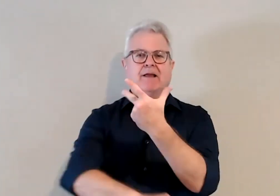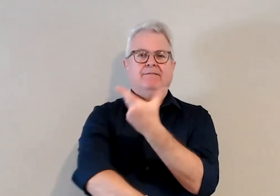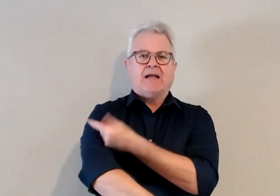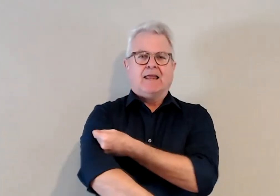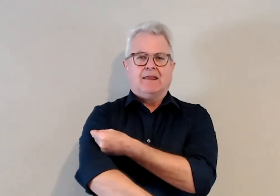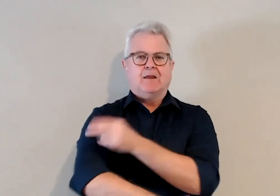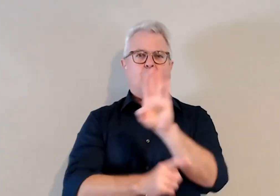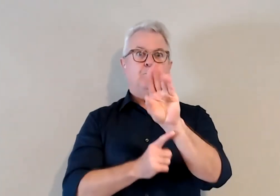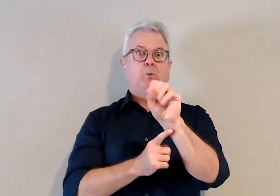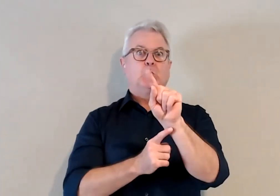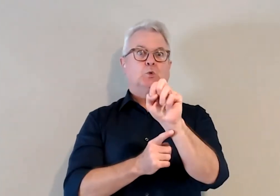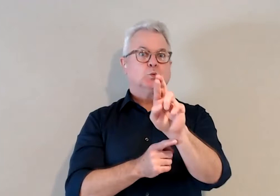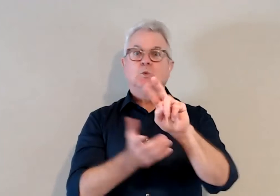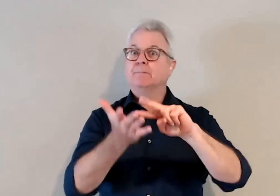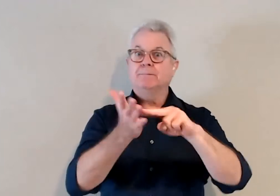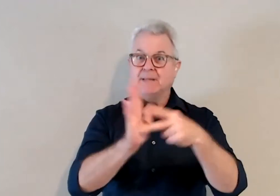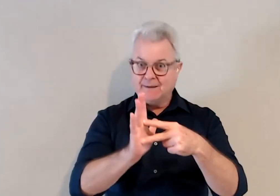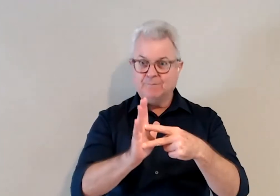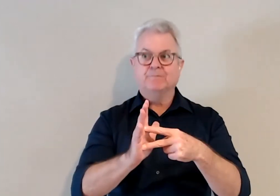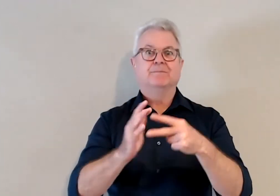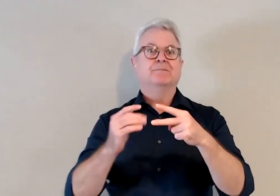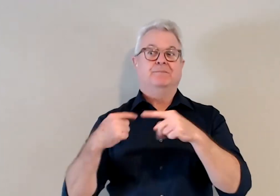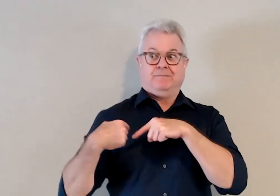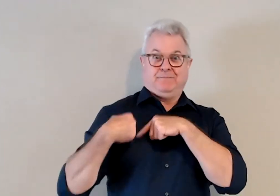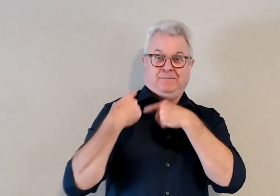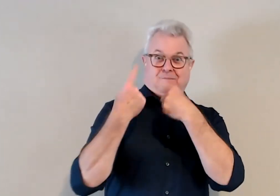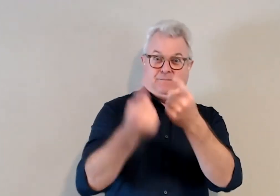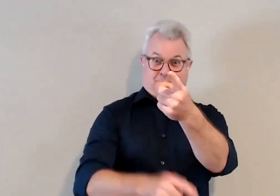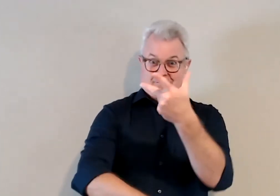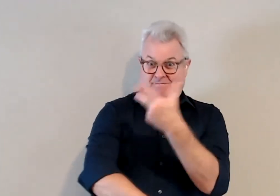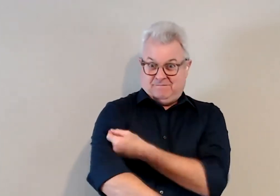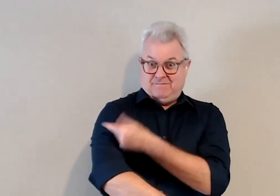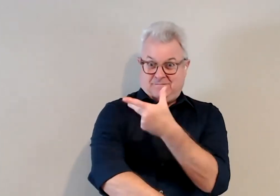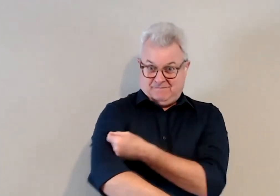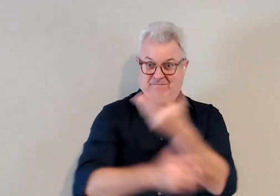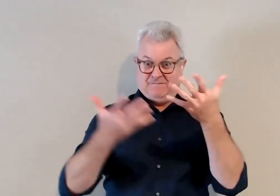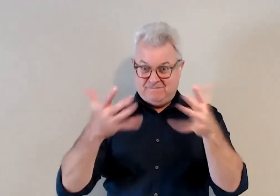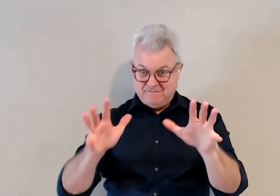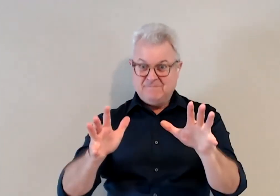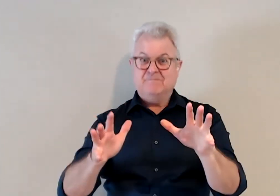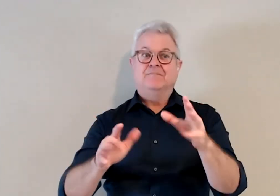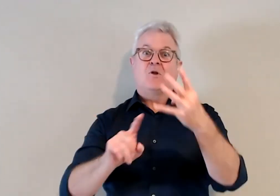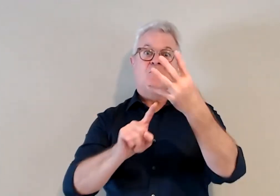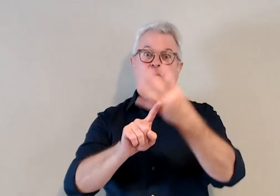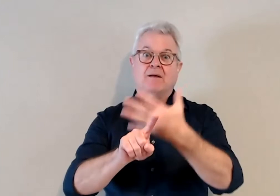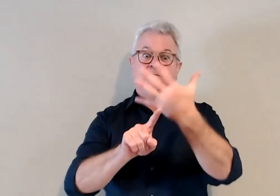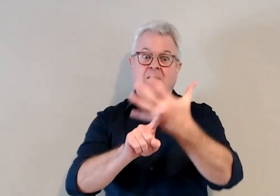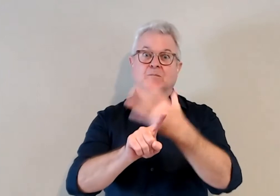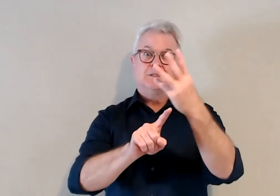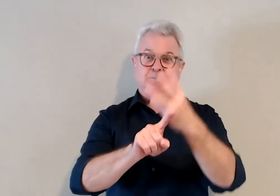an energy booster. So the booster is kind of similar to that in the sense that it gives your immune system an extra boost. So for those of you who